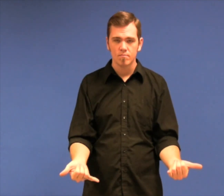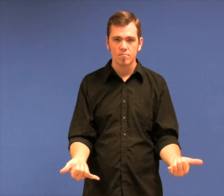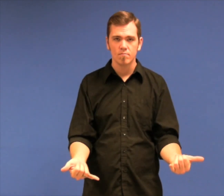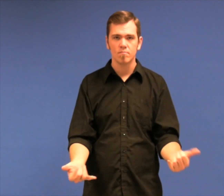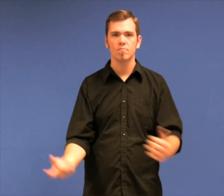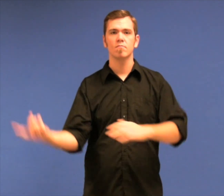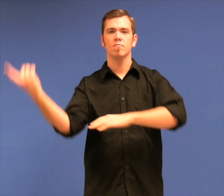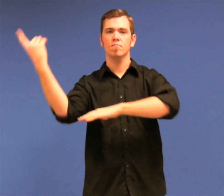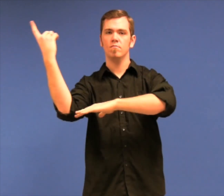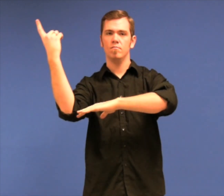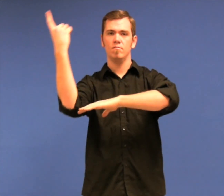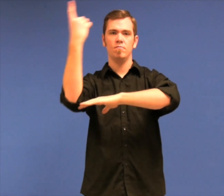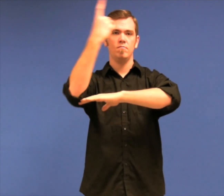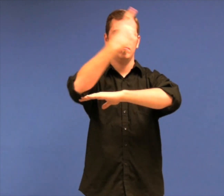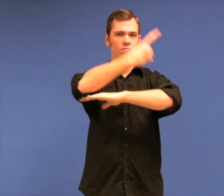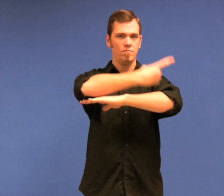now, day, or today.